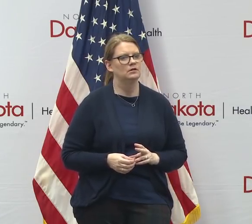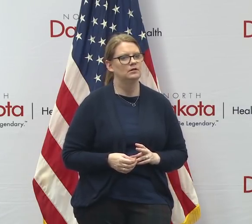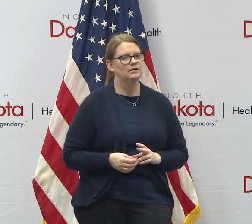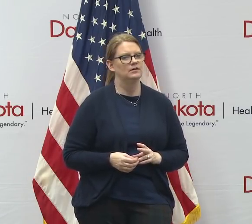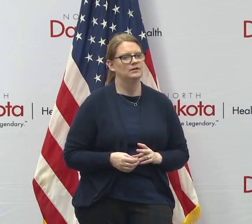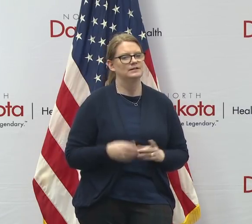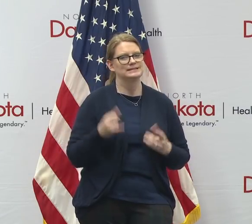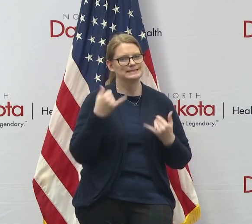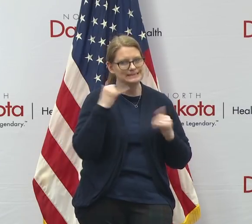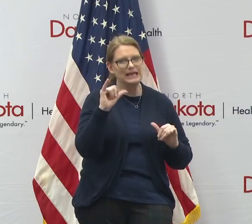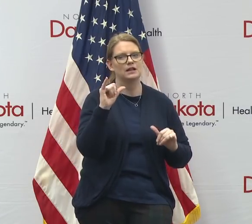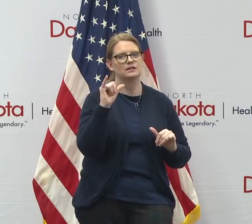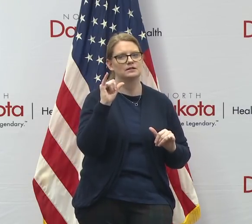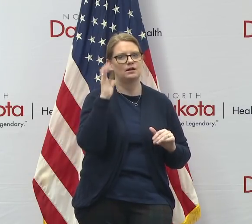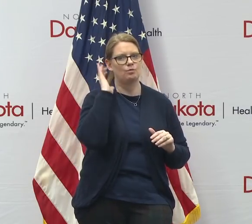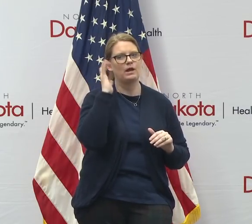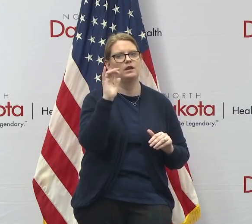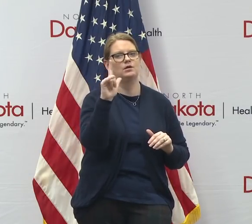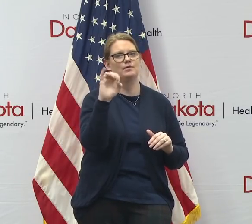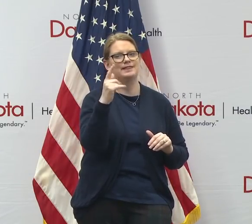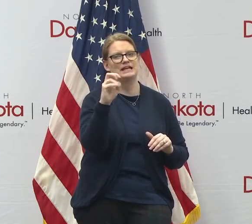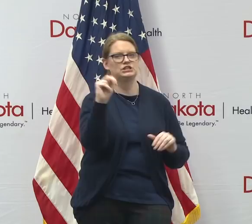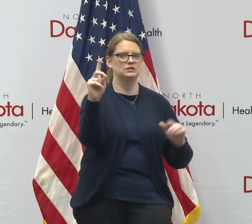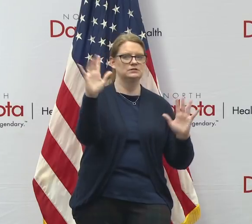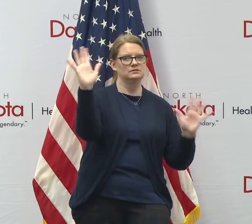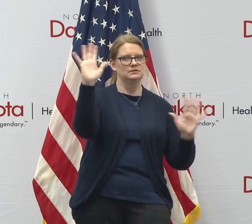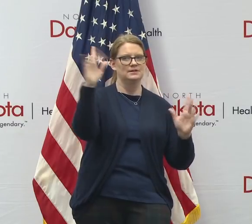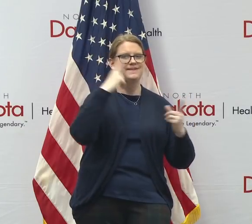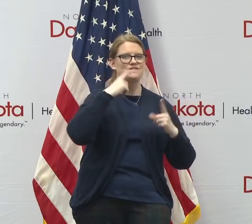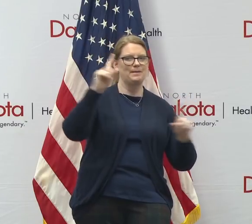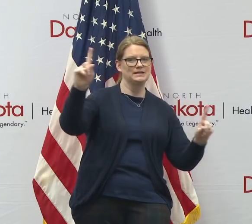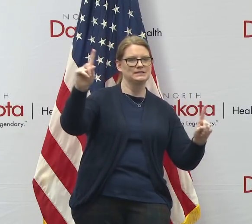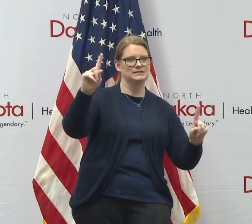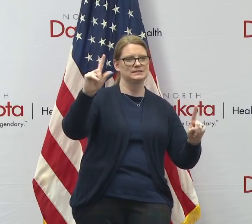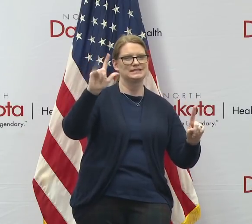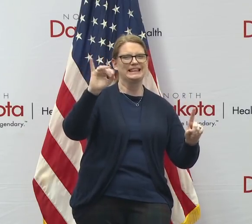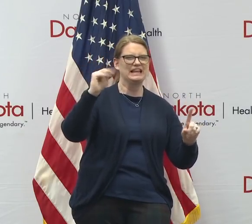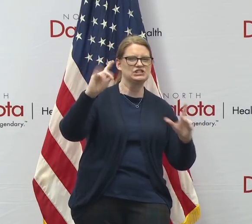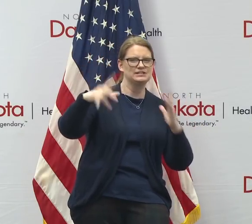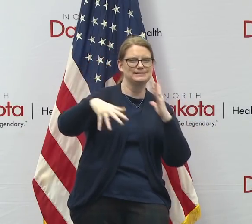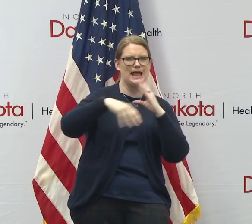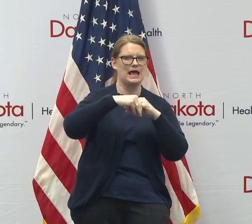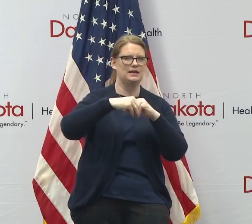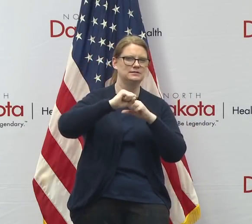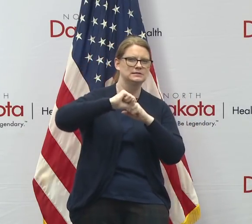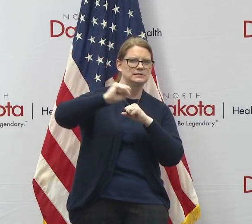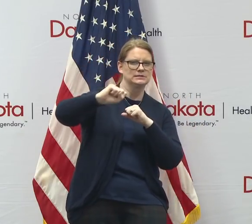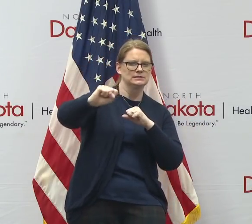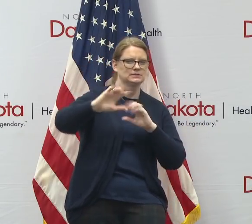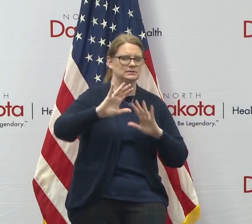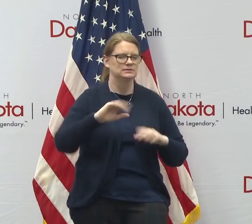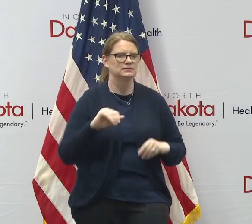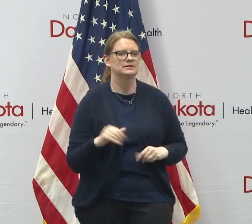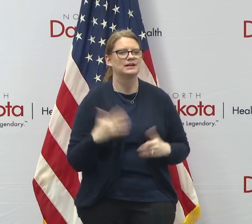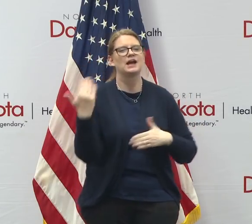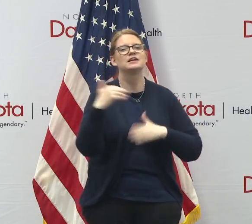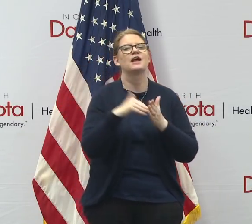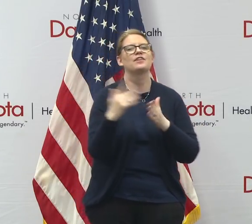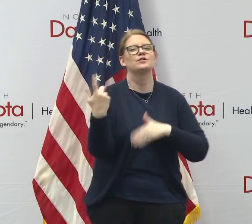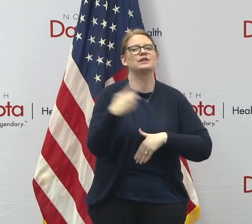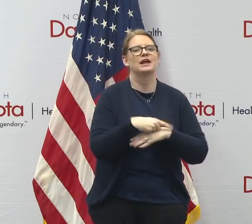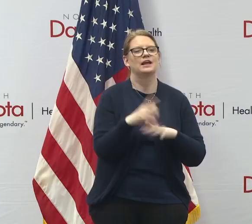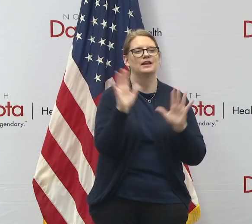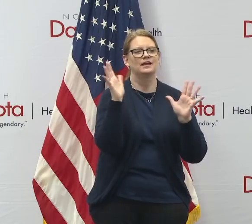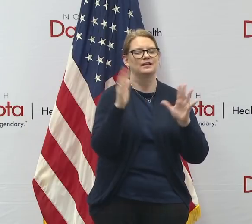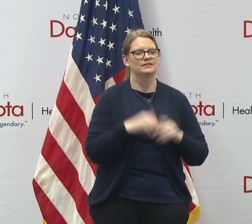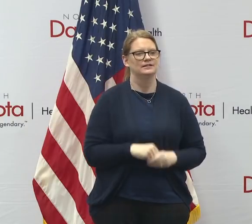Still a radio legend, Dave Thompson. Legend's growing. Another day in the life of the legend. Well,